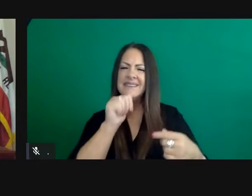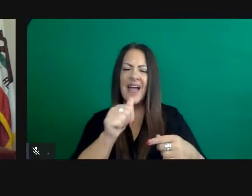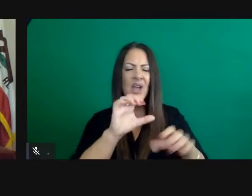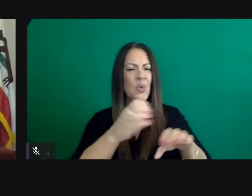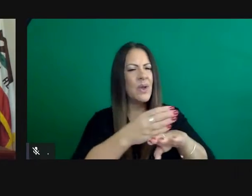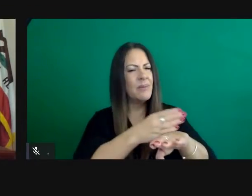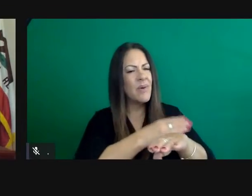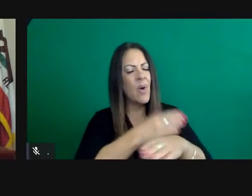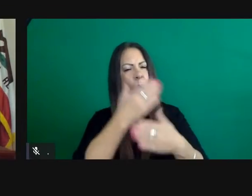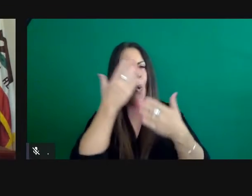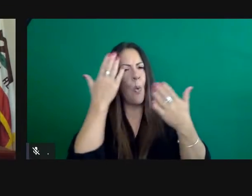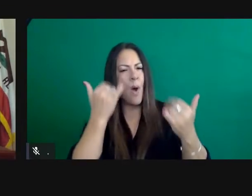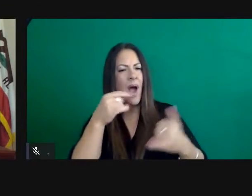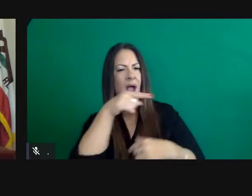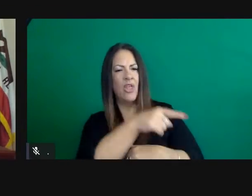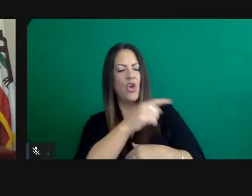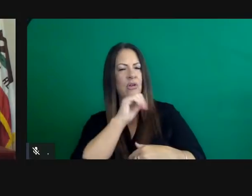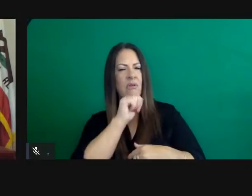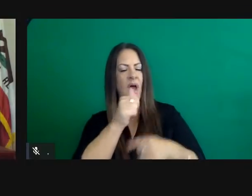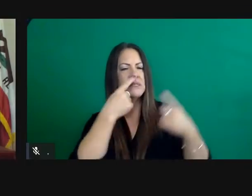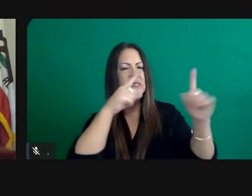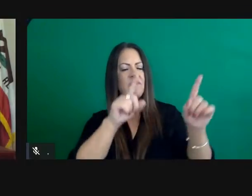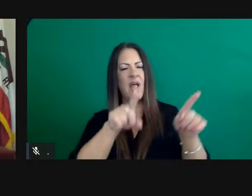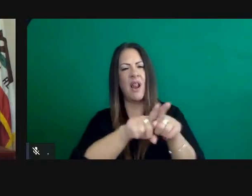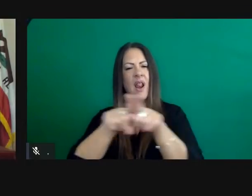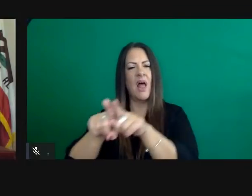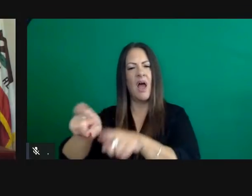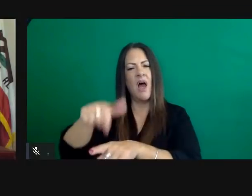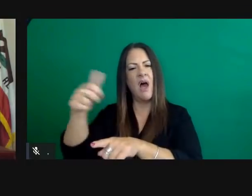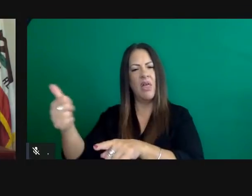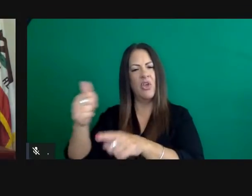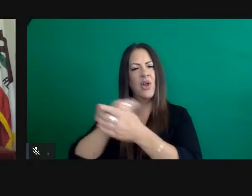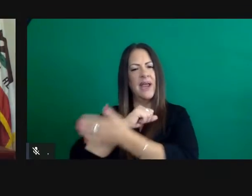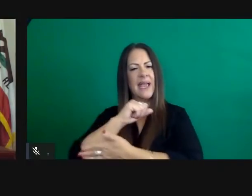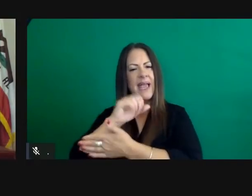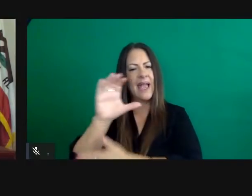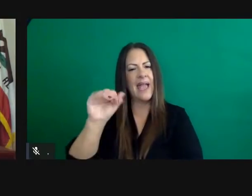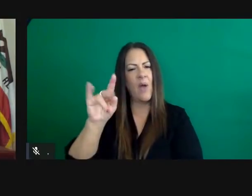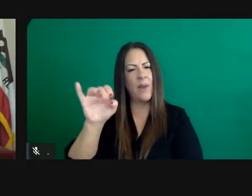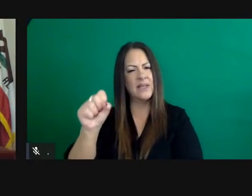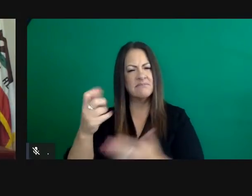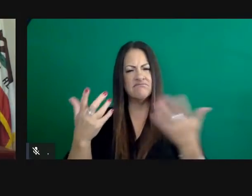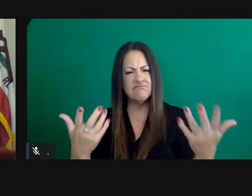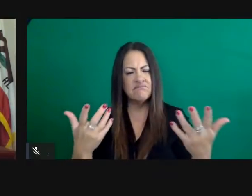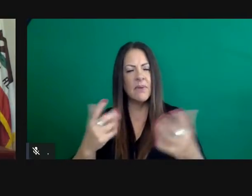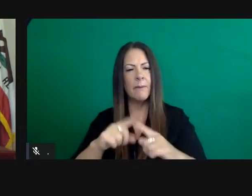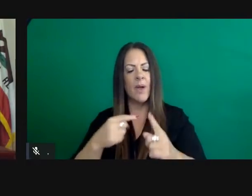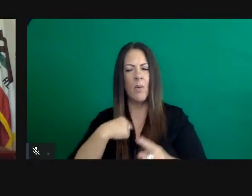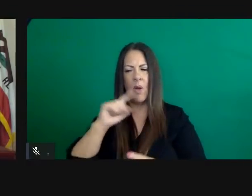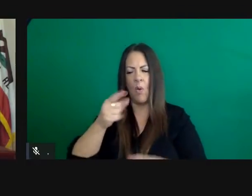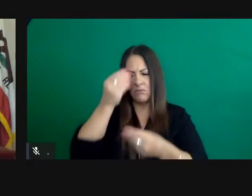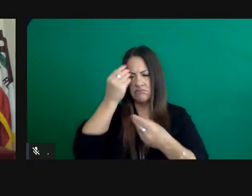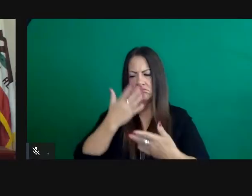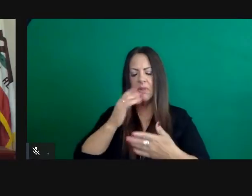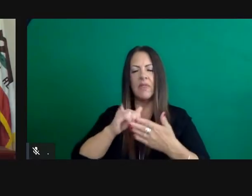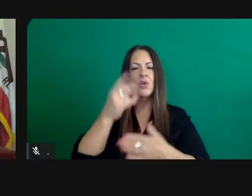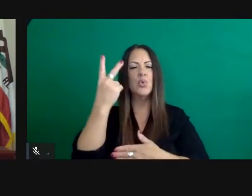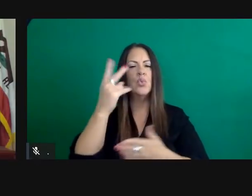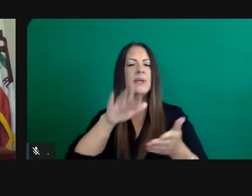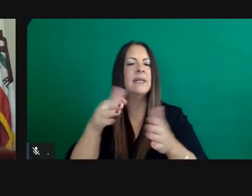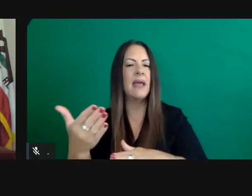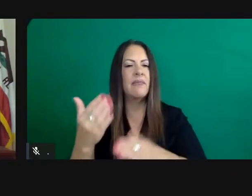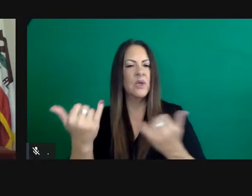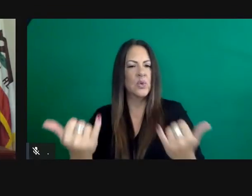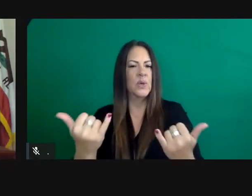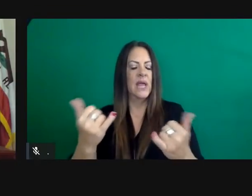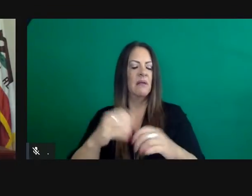that these successful counties are? And if I can also ask, we only have 2 reported deaths today, and first time in a long